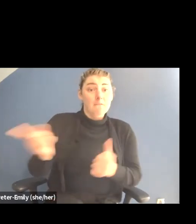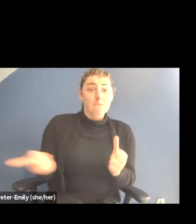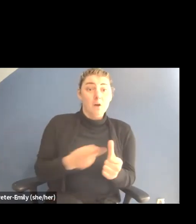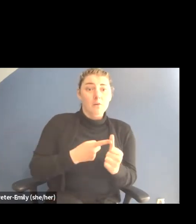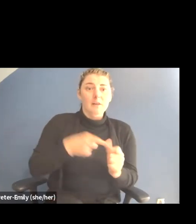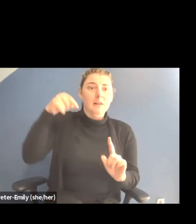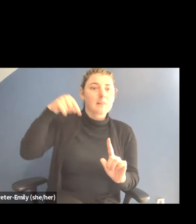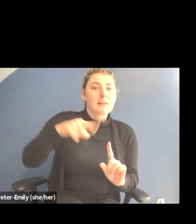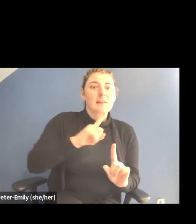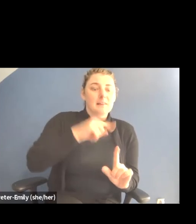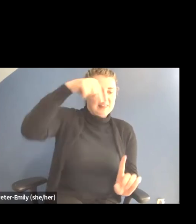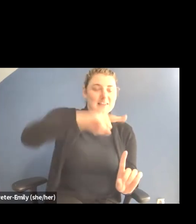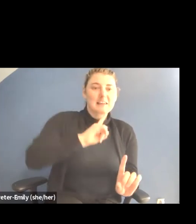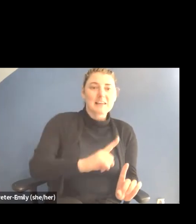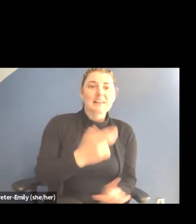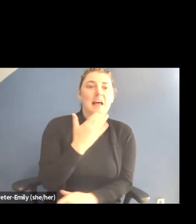is the honey.